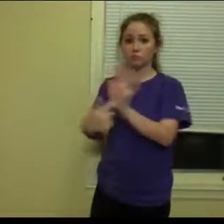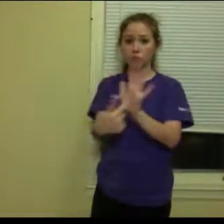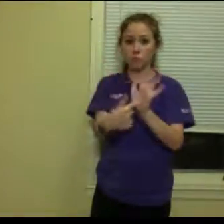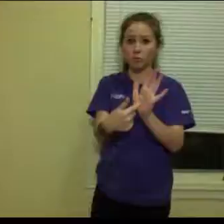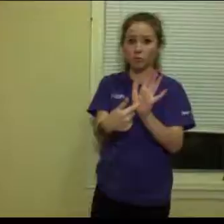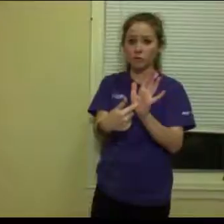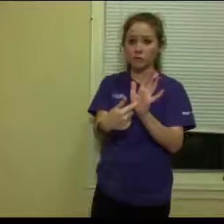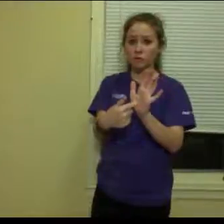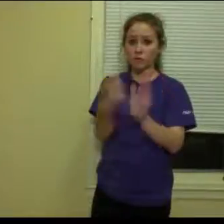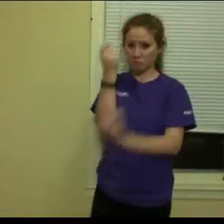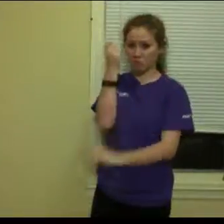People in the society,